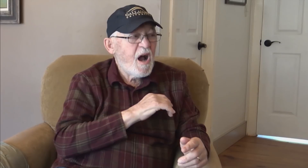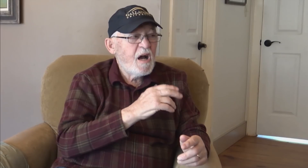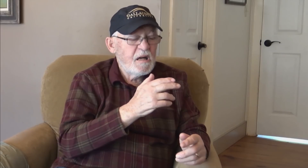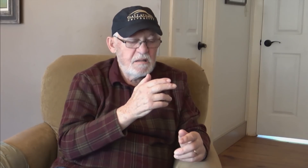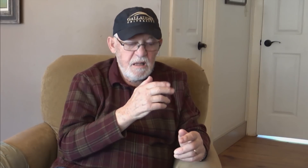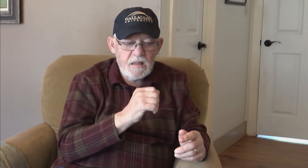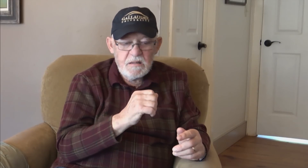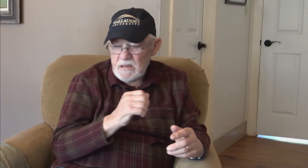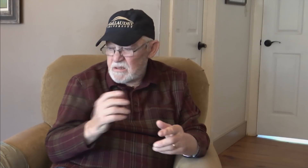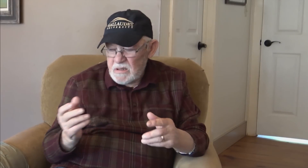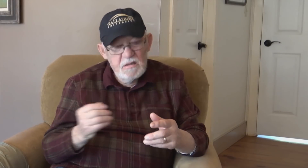And it all fell together.